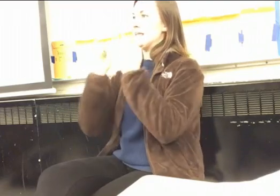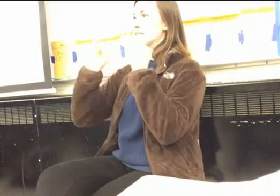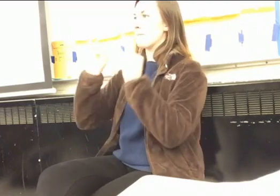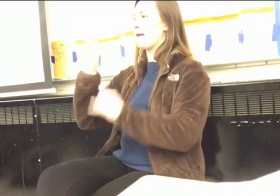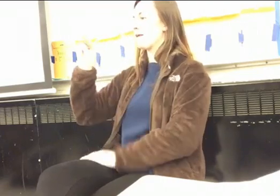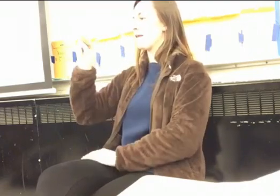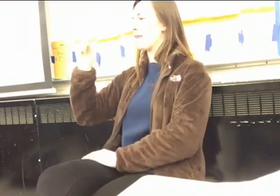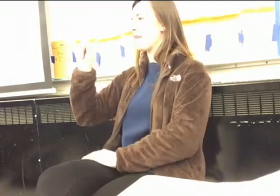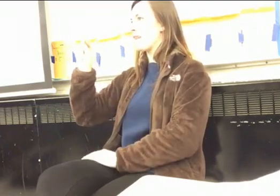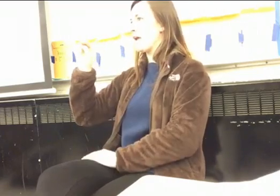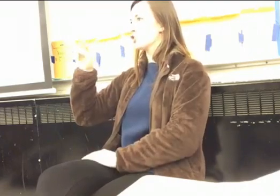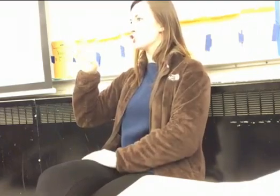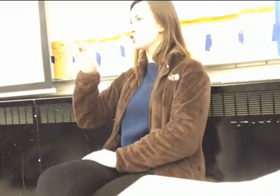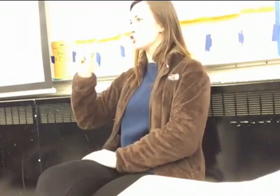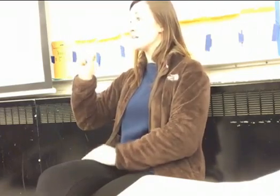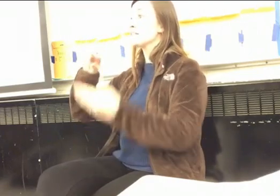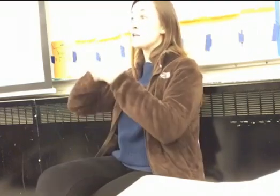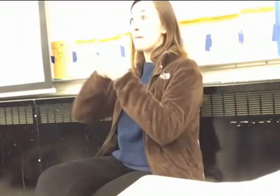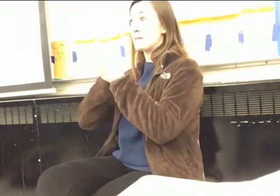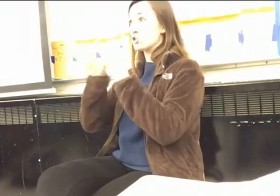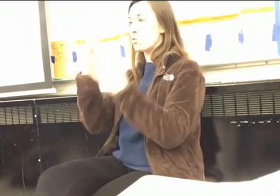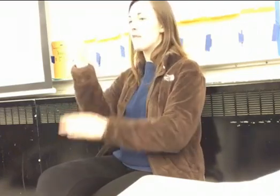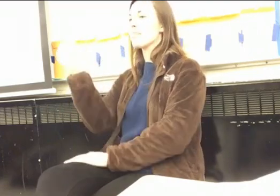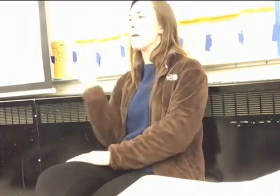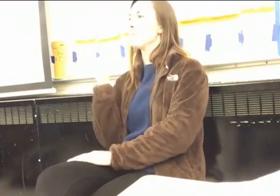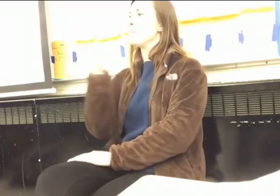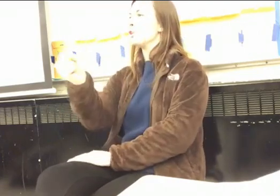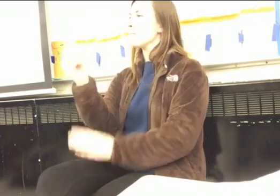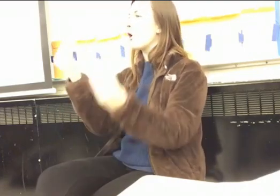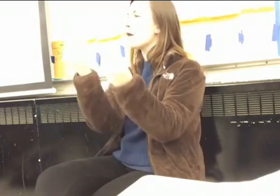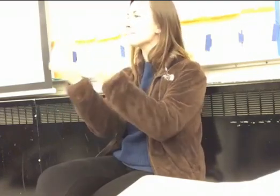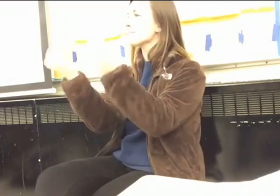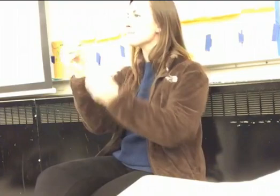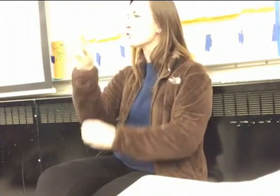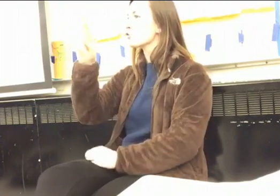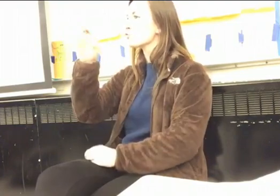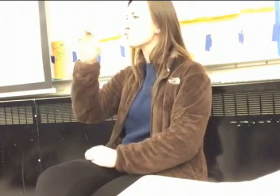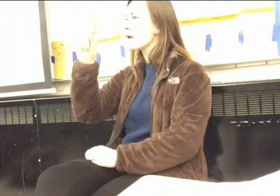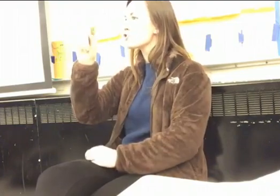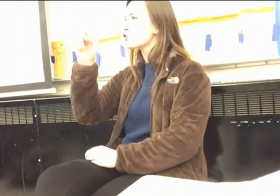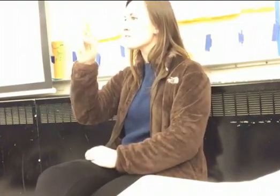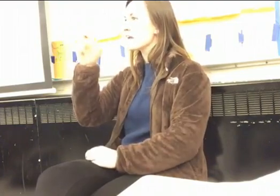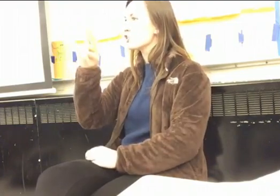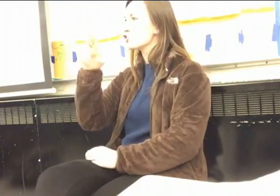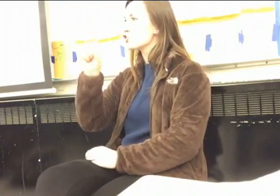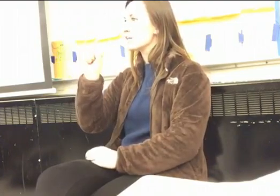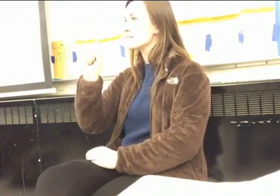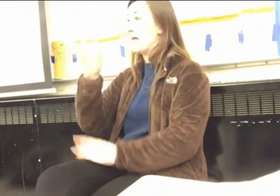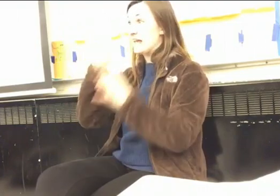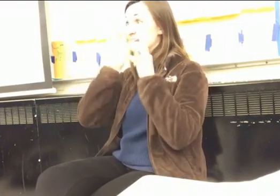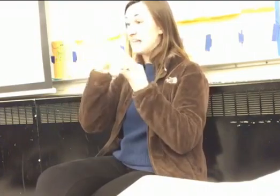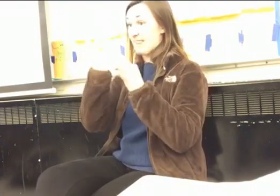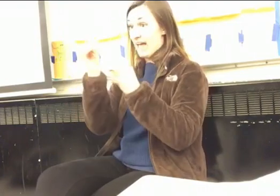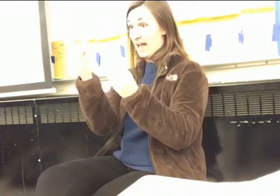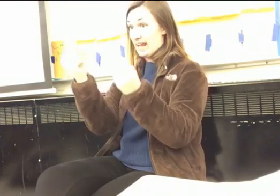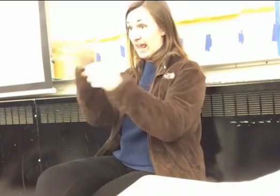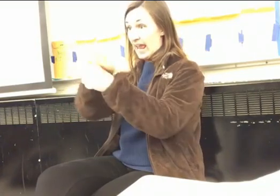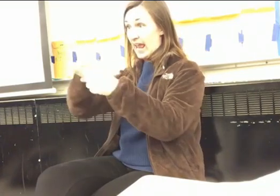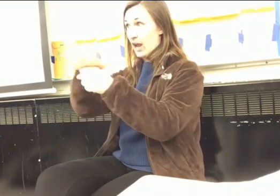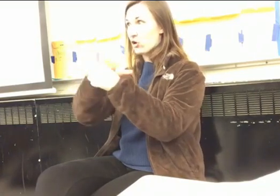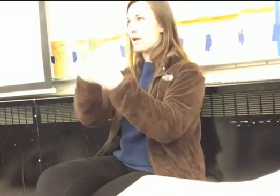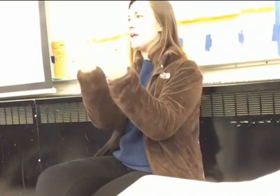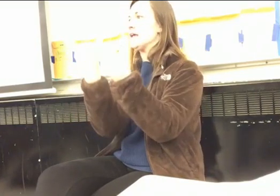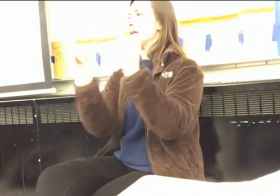the 1800s, as they put people on reservations, they declared that those reservations are now independent nations. Why that is